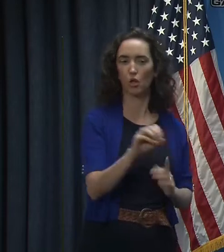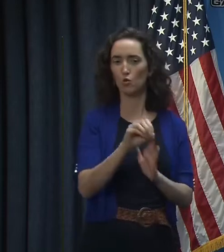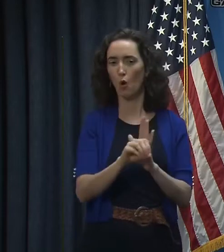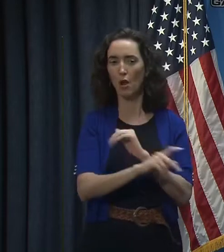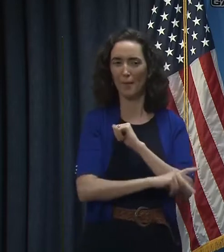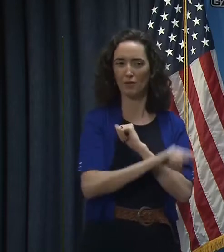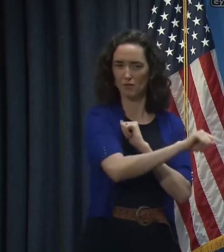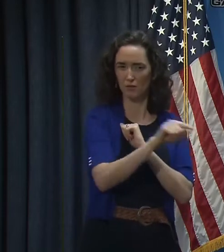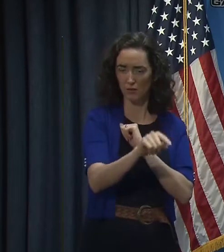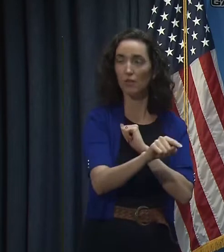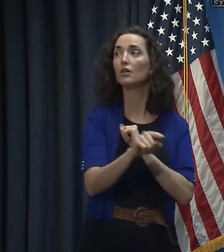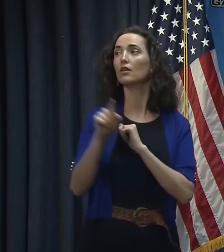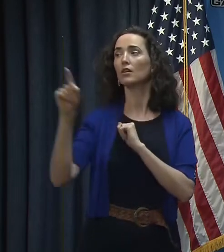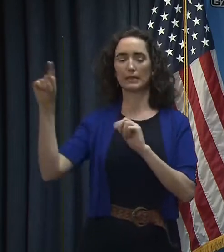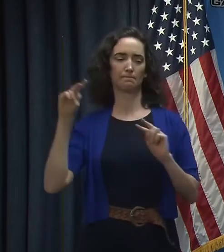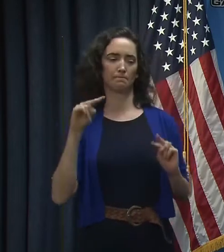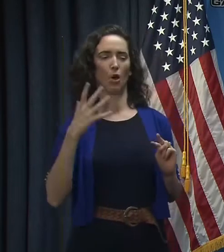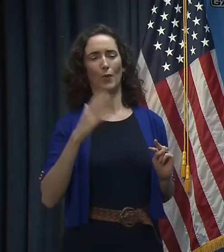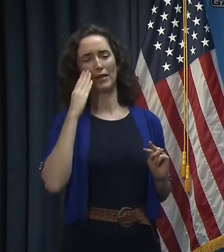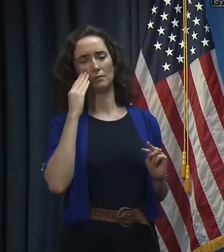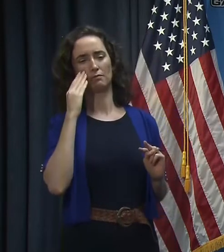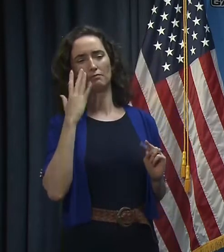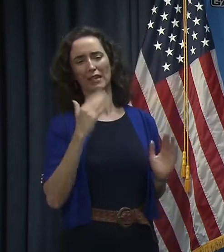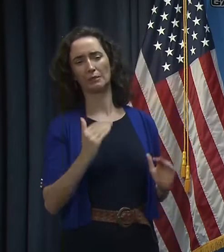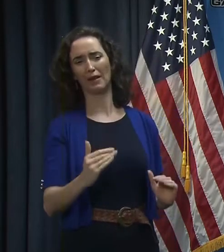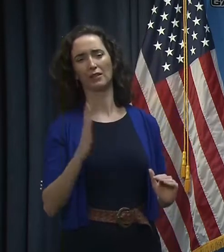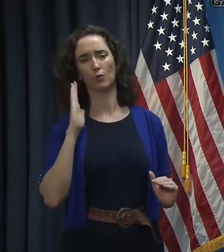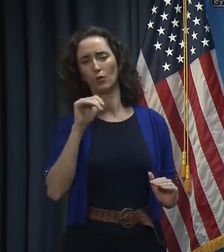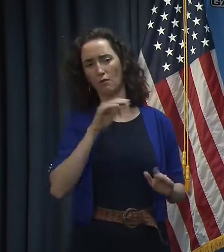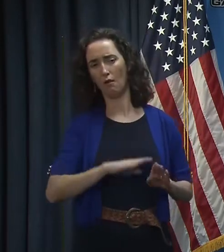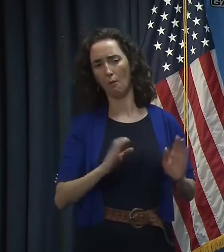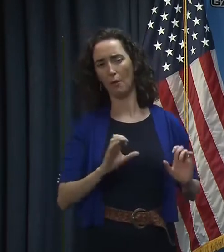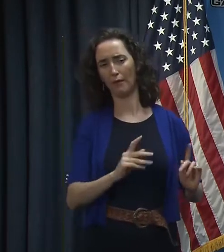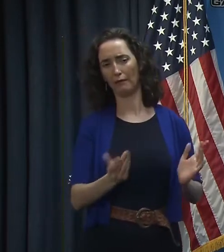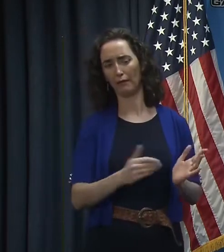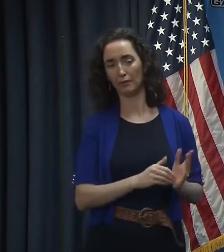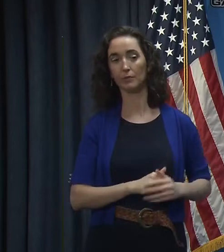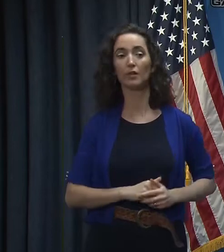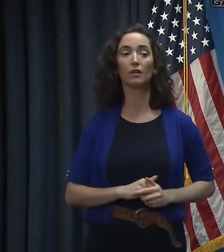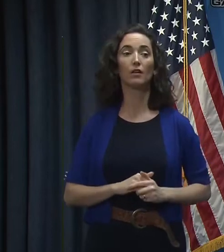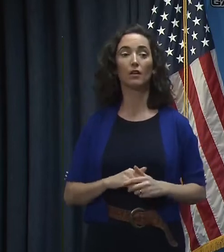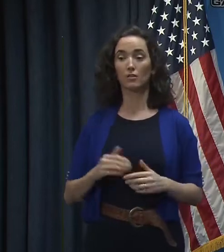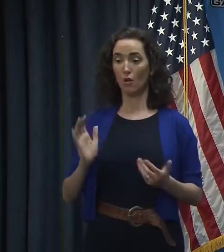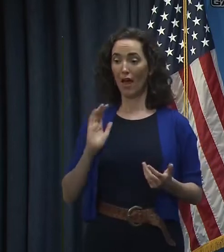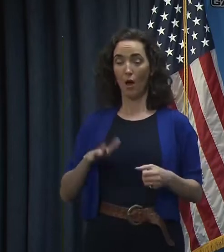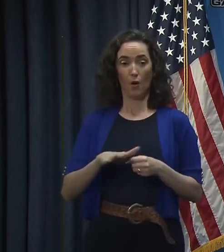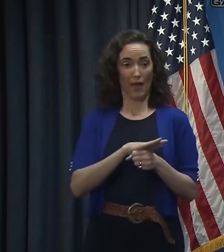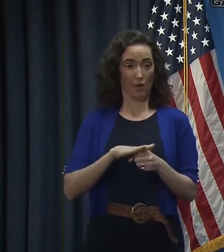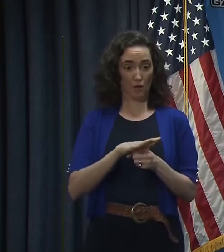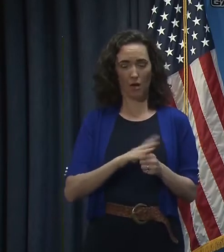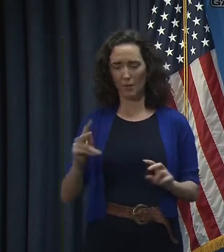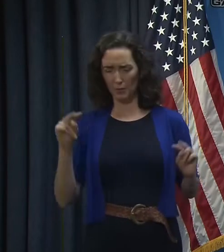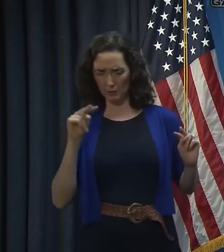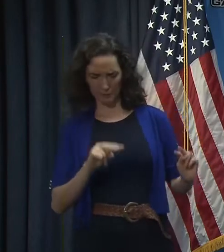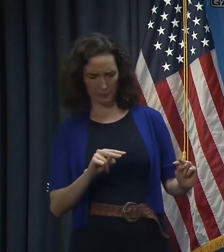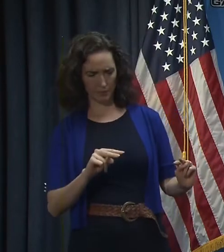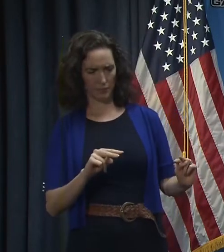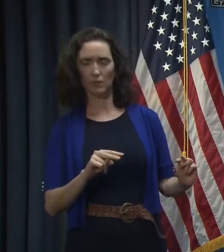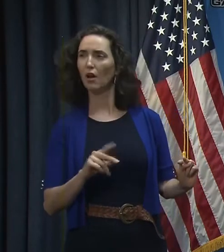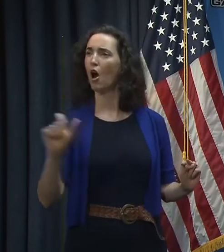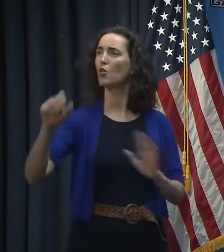some may be looking to other states in our region and looking and seeing what they're doing and wondering why we can't match our schedule